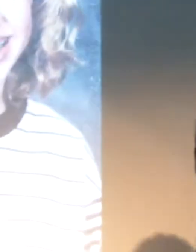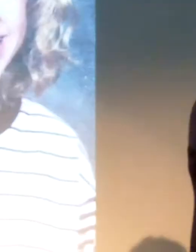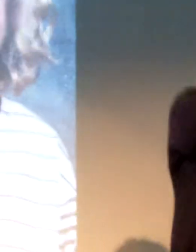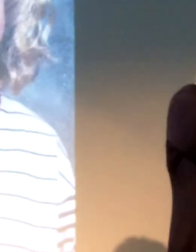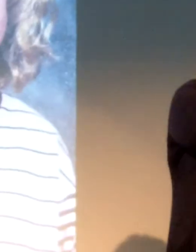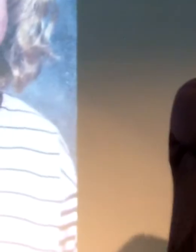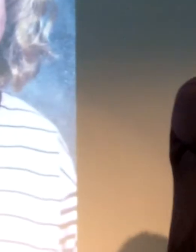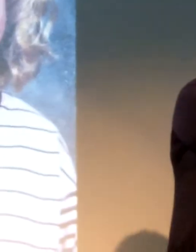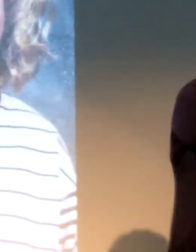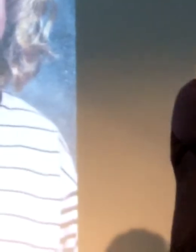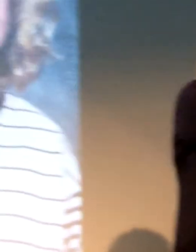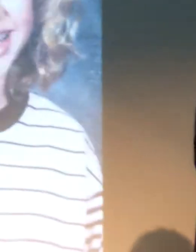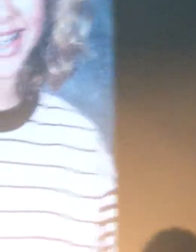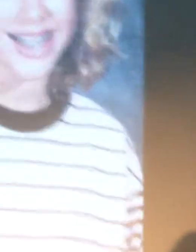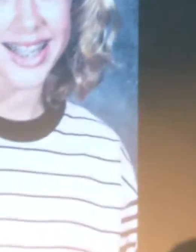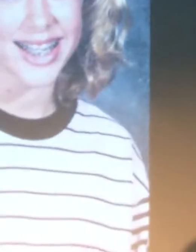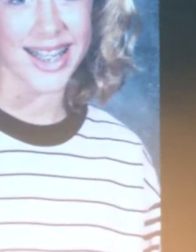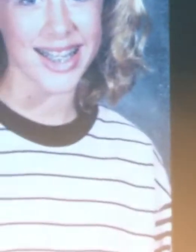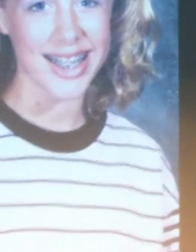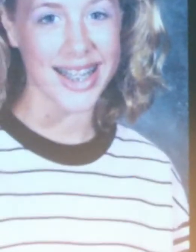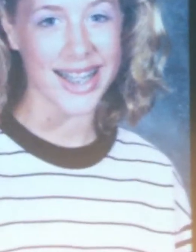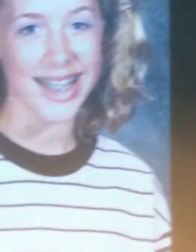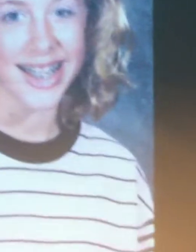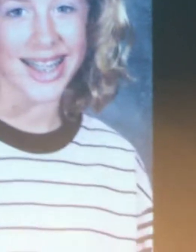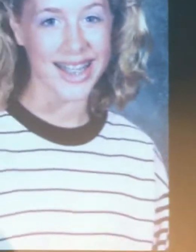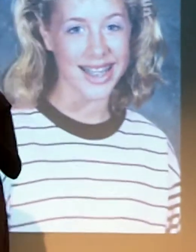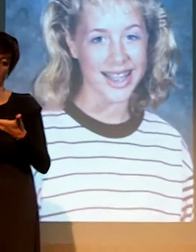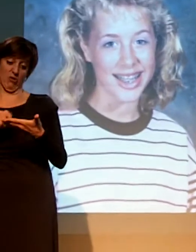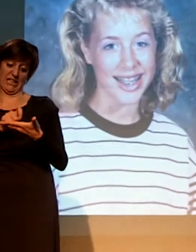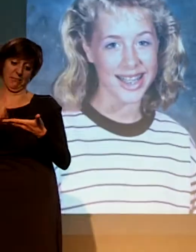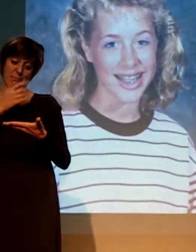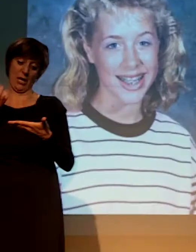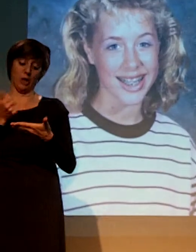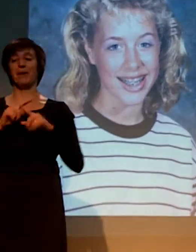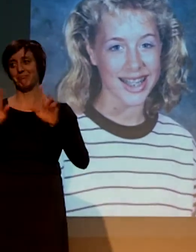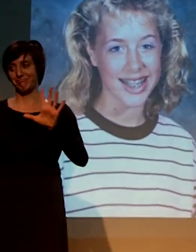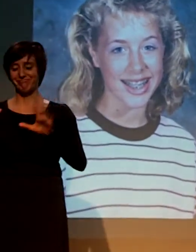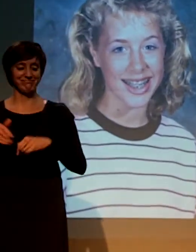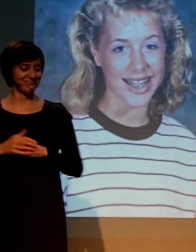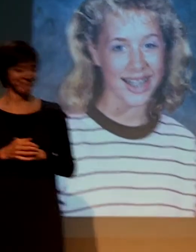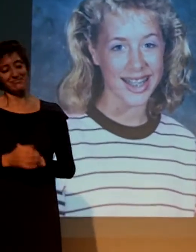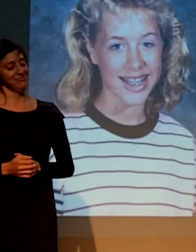They're really good. A lot of them are about any better, but not.